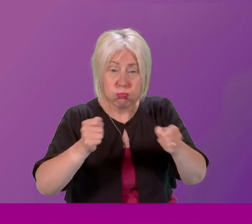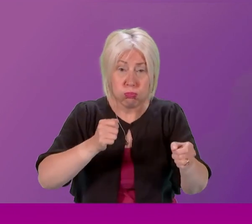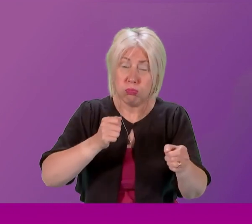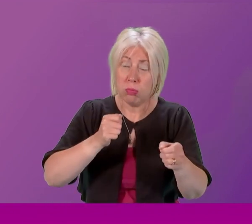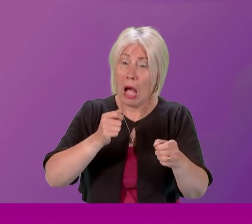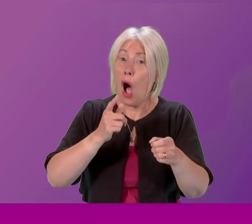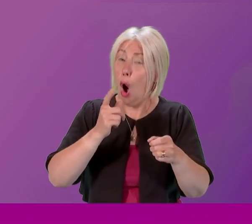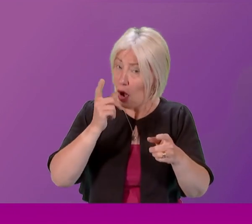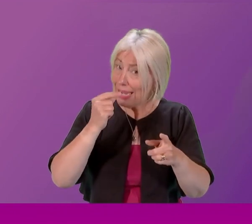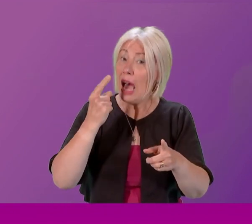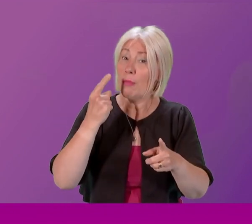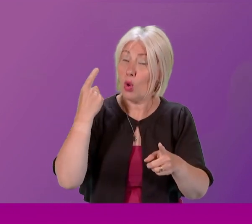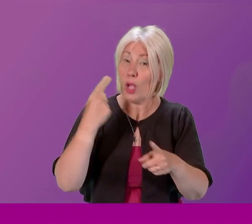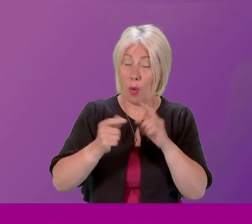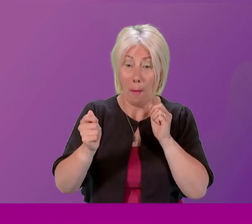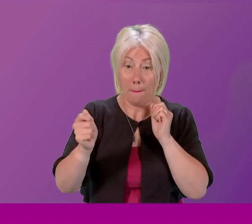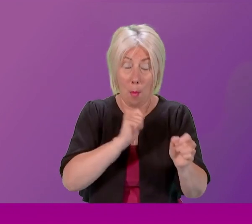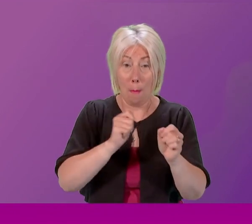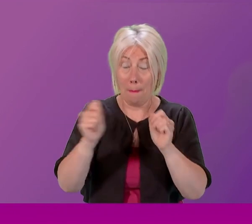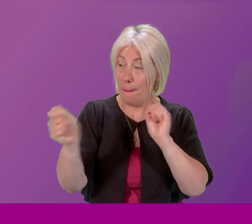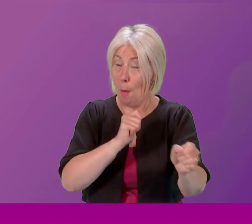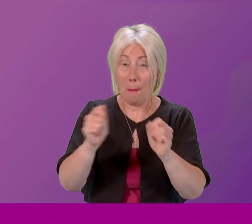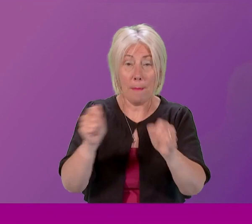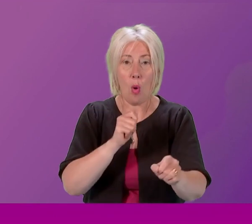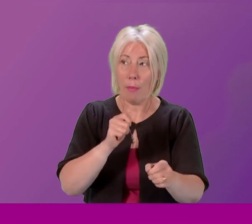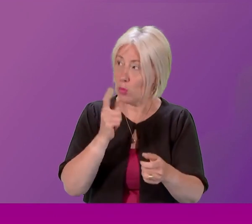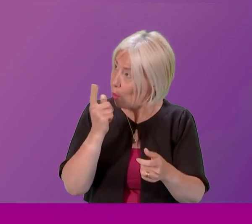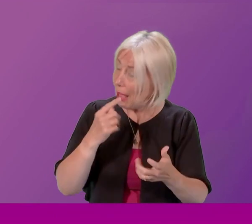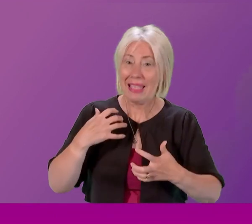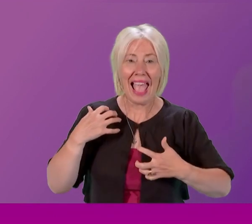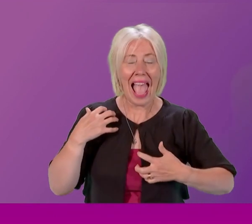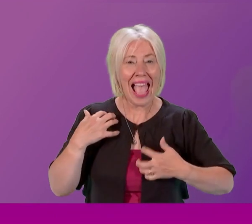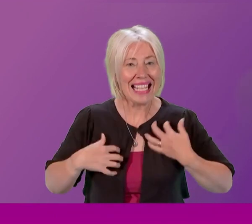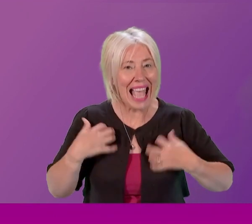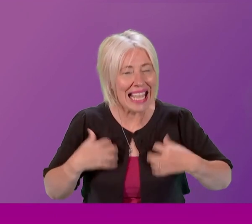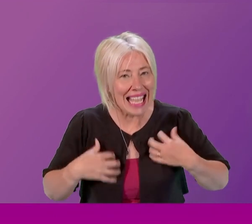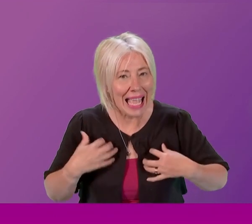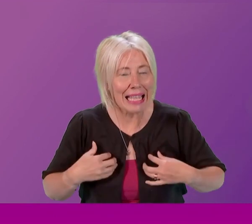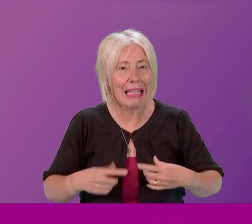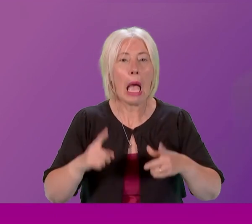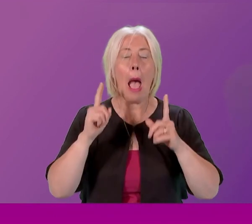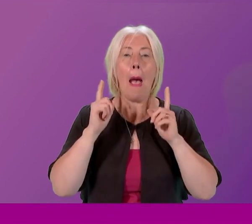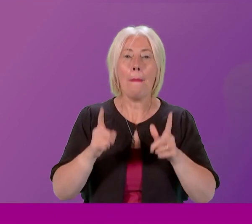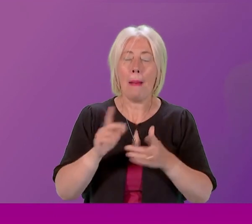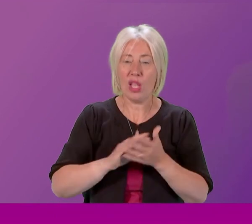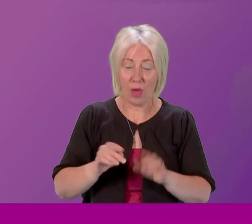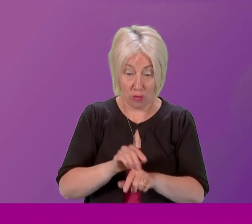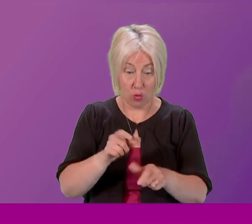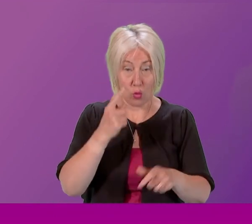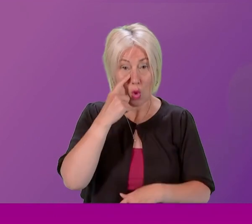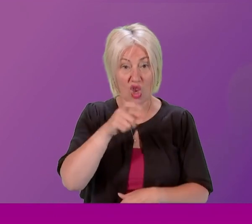changing at quite a quick rate, to be honest. And so it's very exciting, but it gives us all the more reason to listen to our young